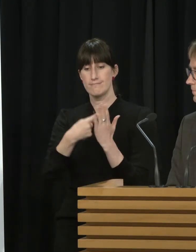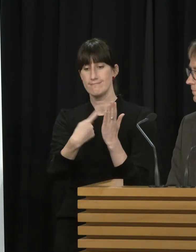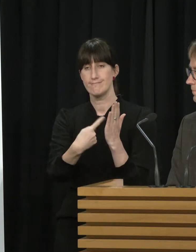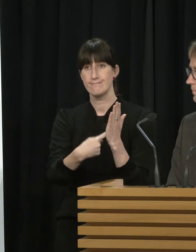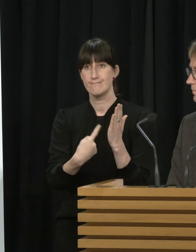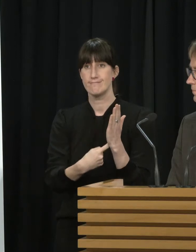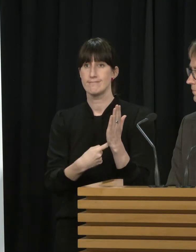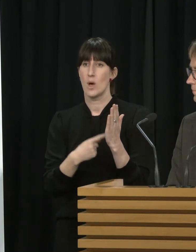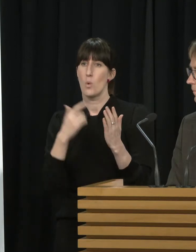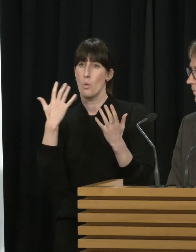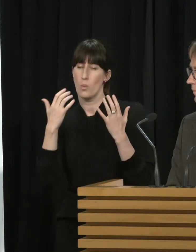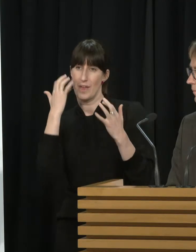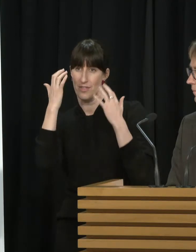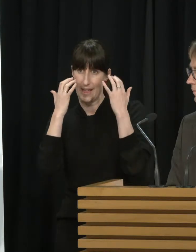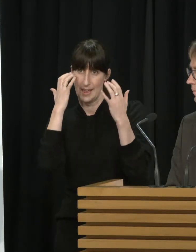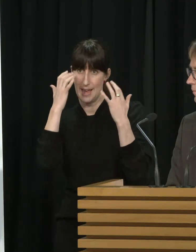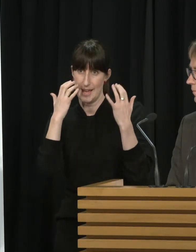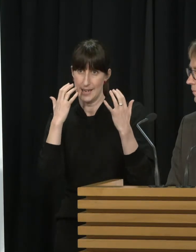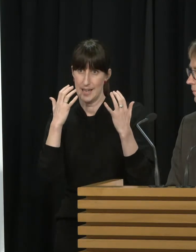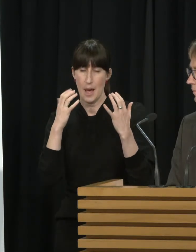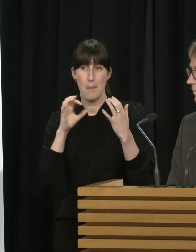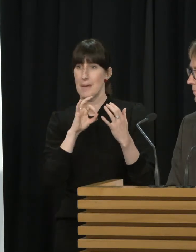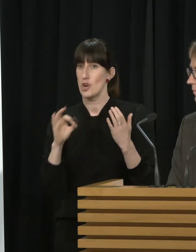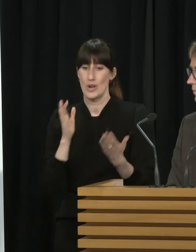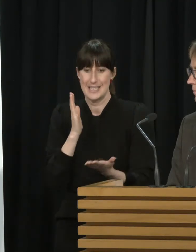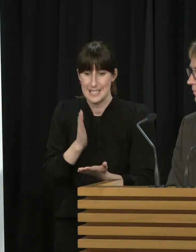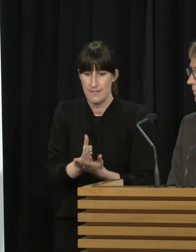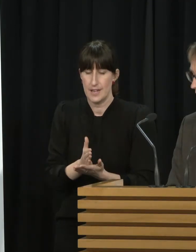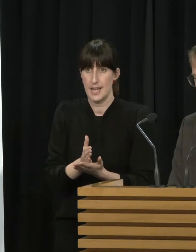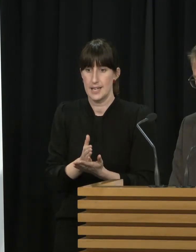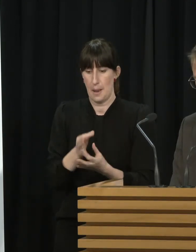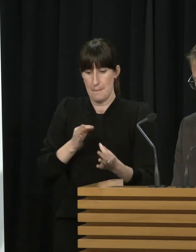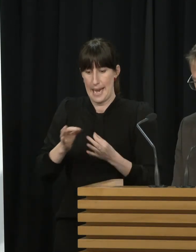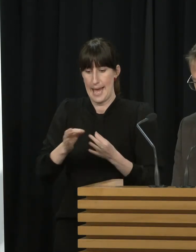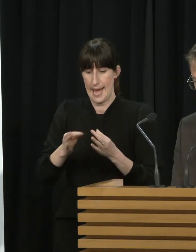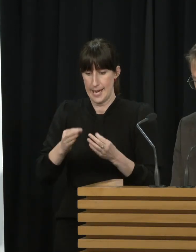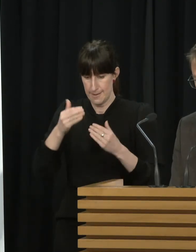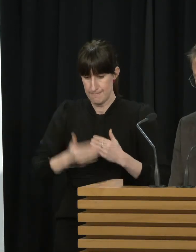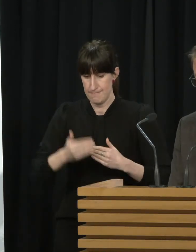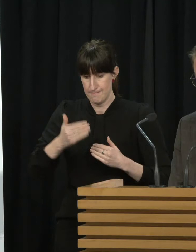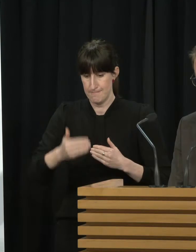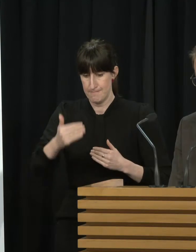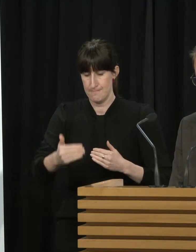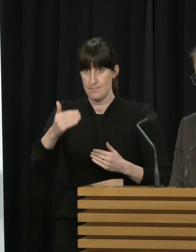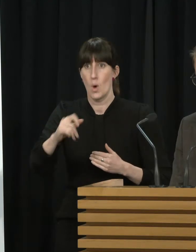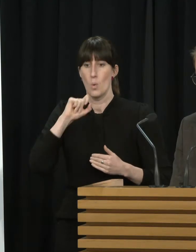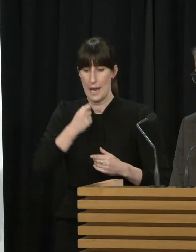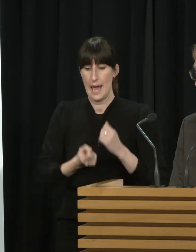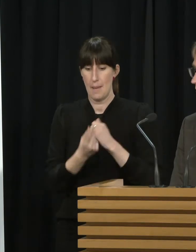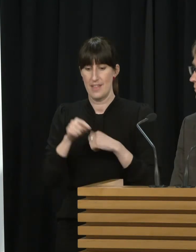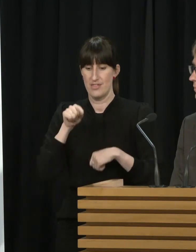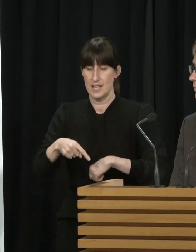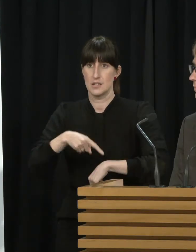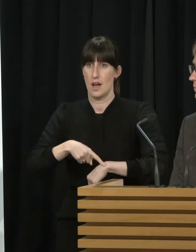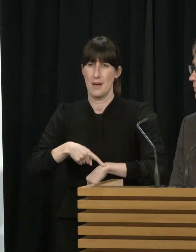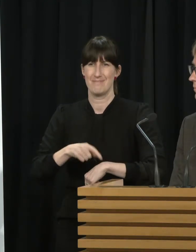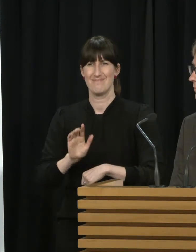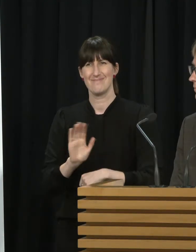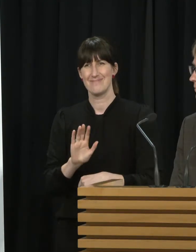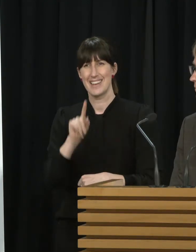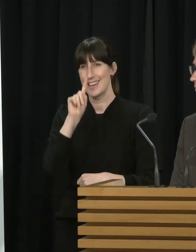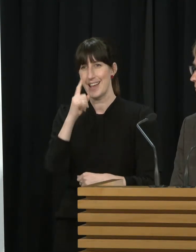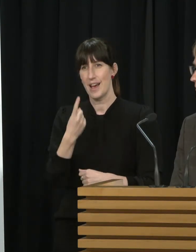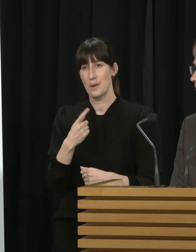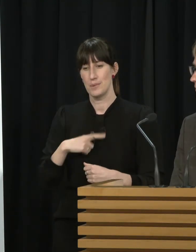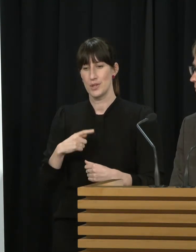people can expect to see, but it's not a definite blueprint with milestones and timelines, because